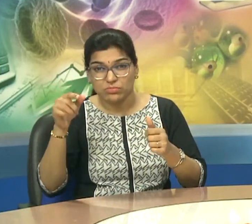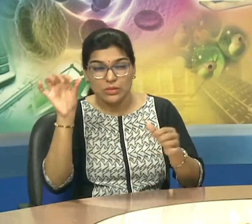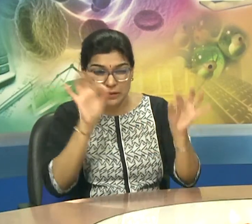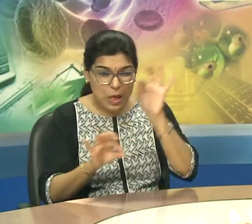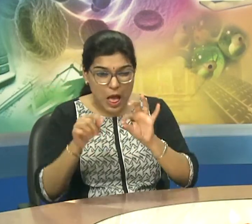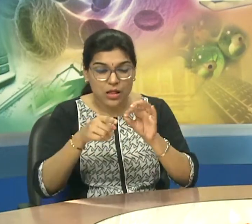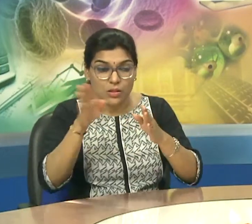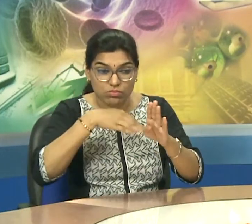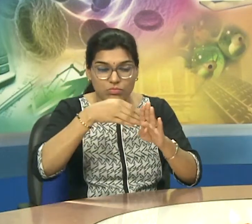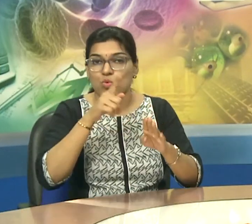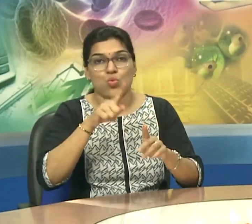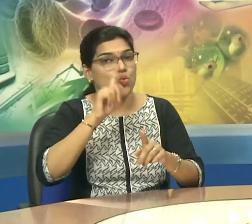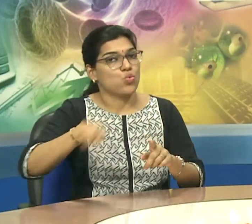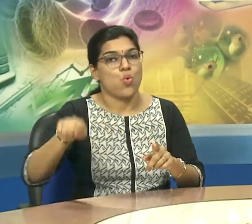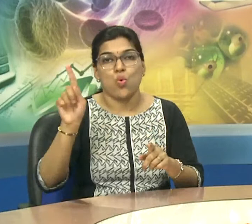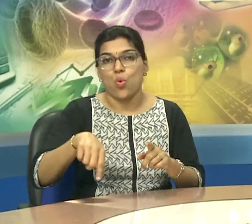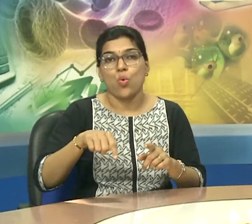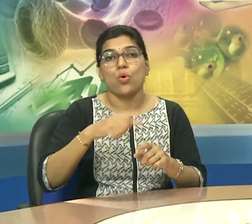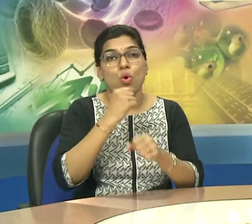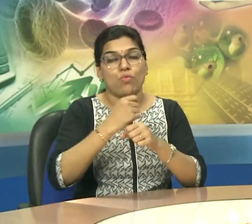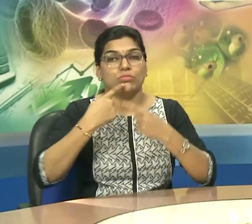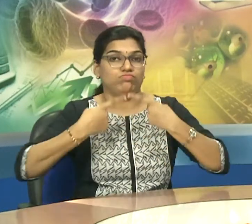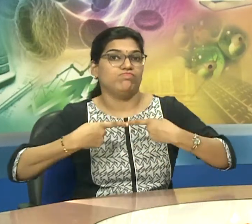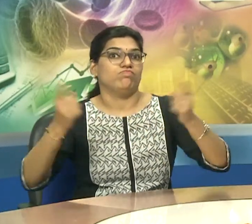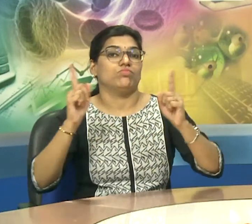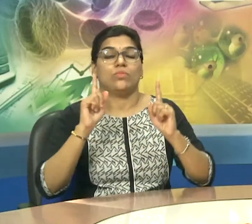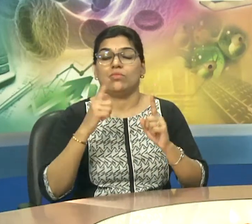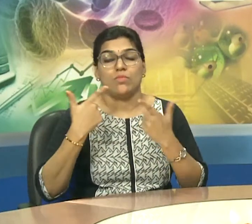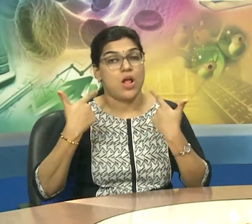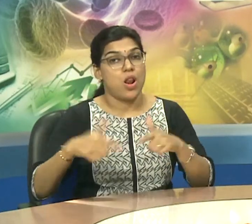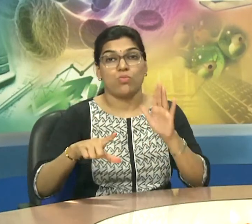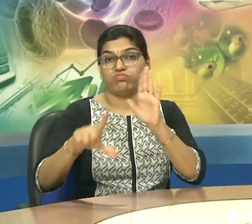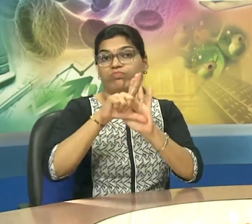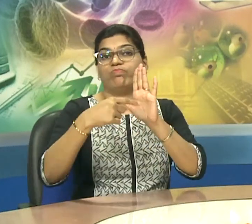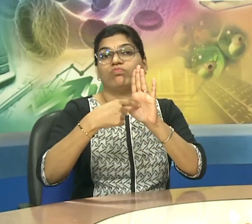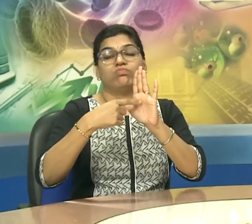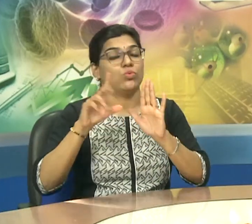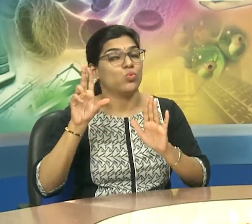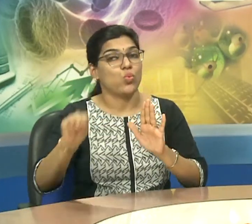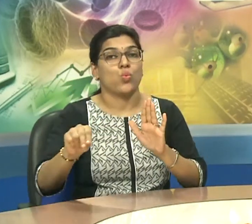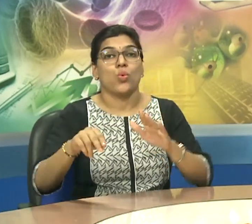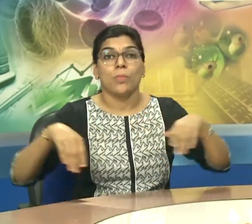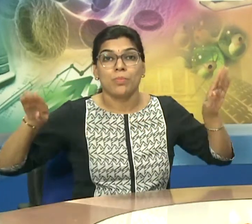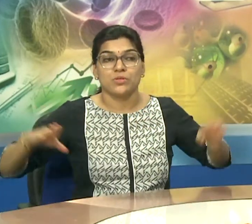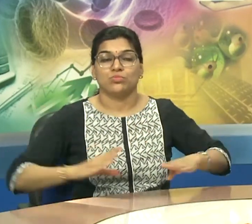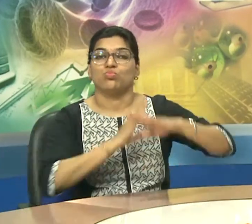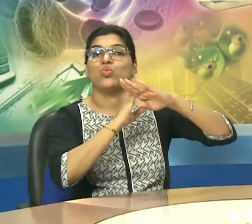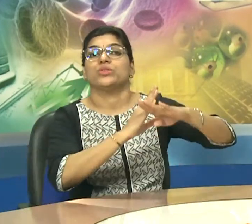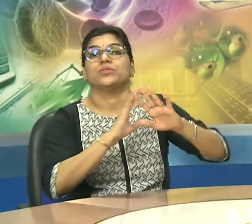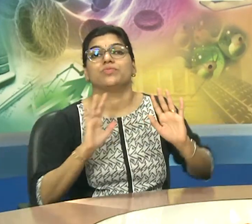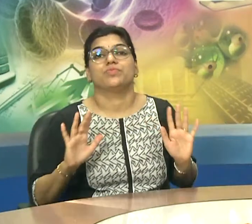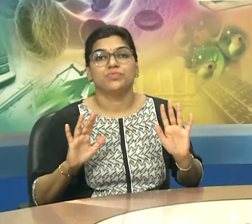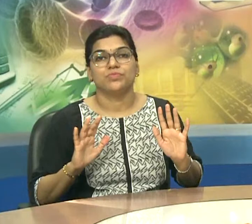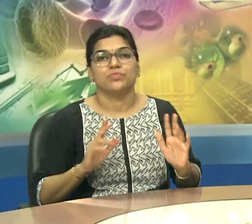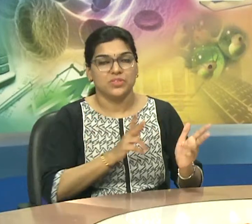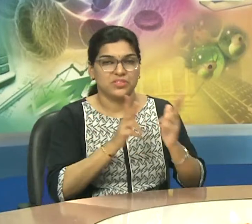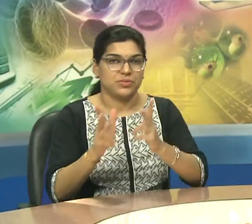possibly carcinogenic. They can cause cancer to the bird. So that is why it is illegal, it is not